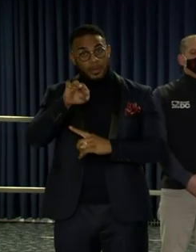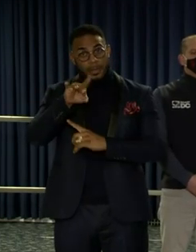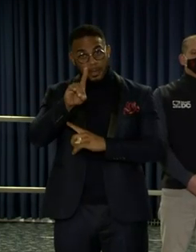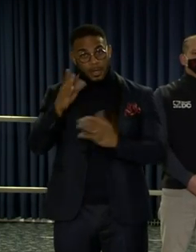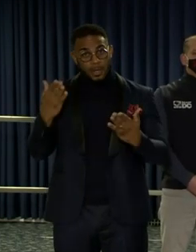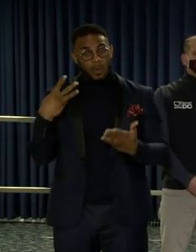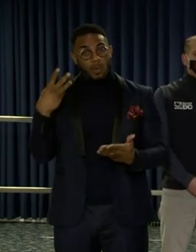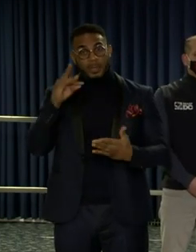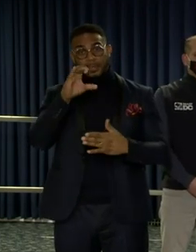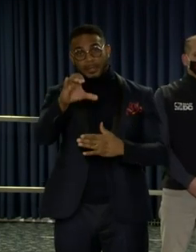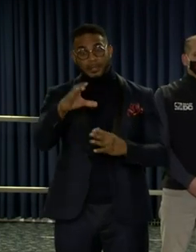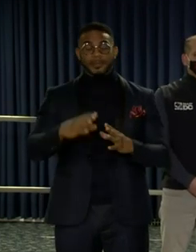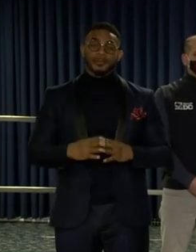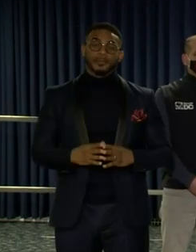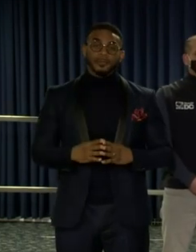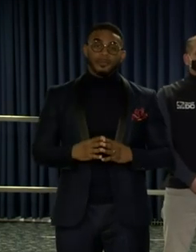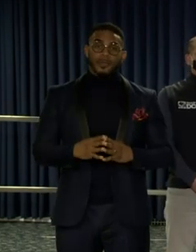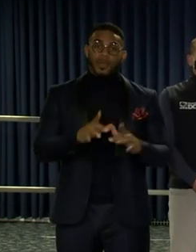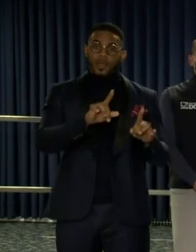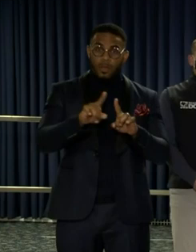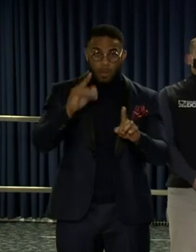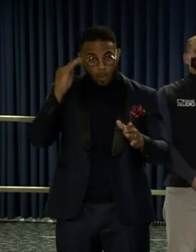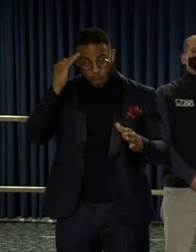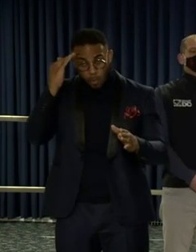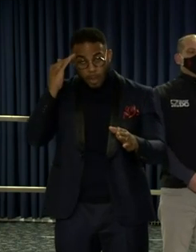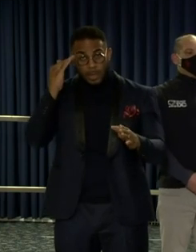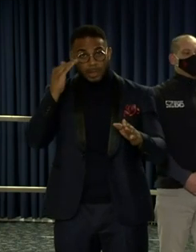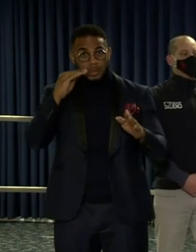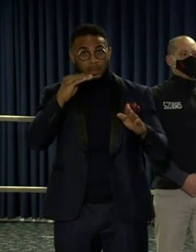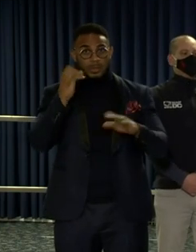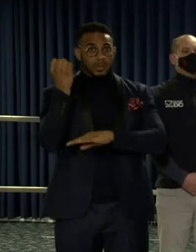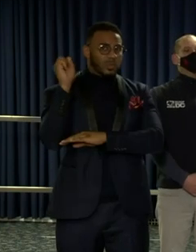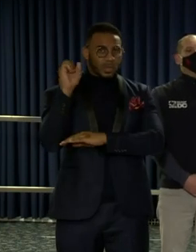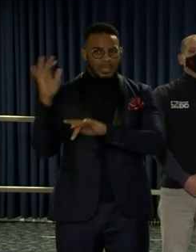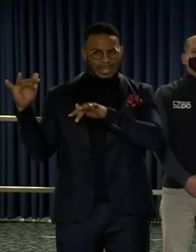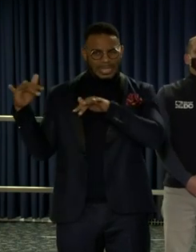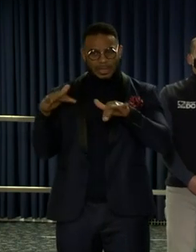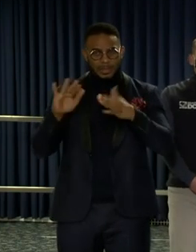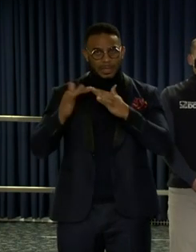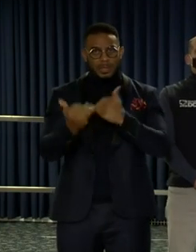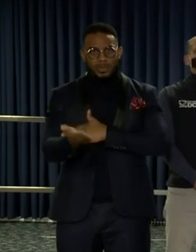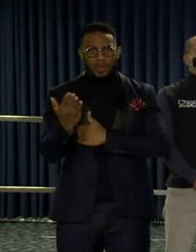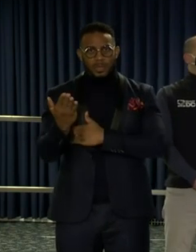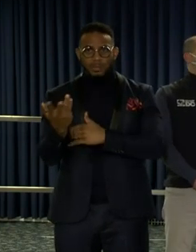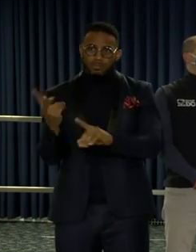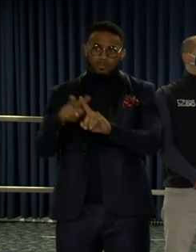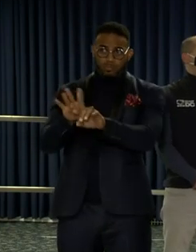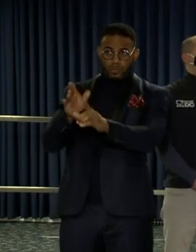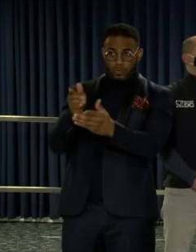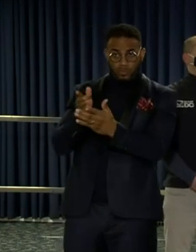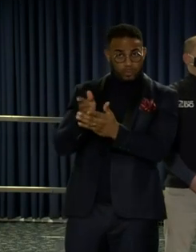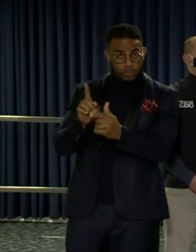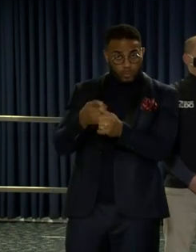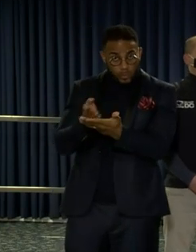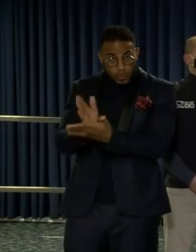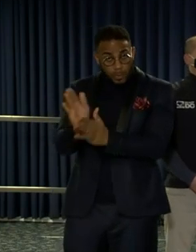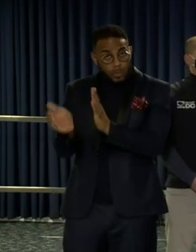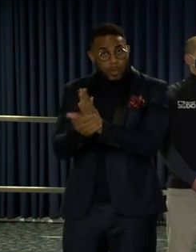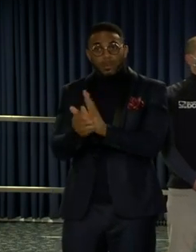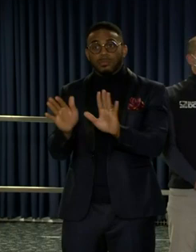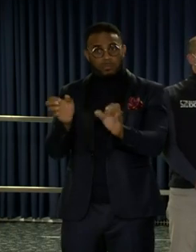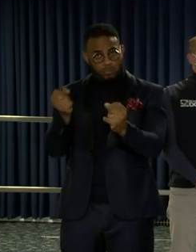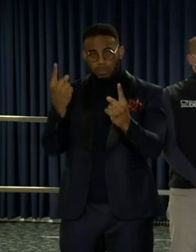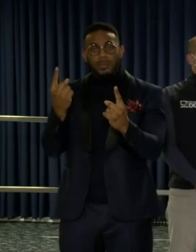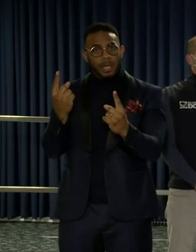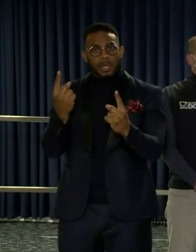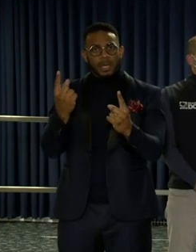Department here in Washington, D.C. As you are aware, demonstrators came to our city this morning to exercise their First Amendment rights and were